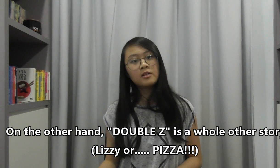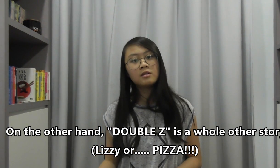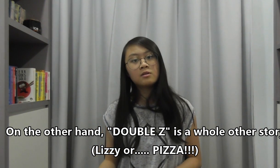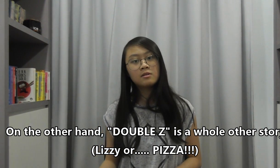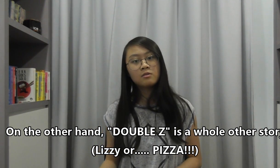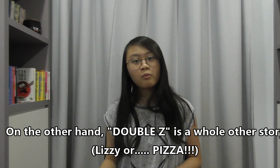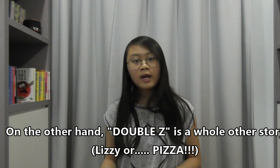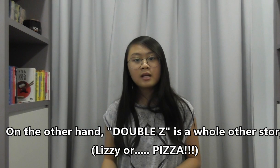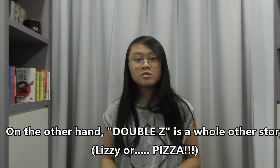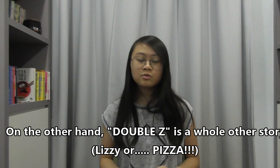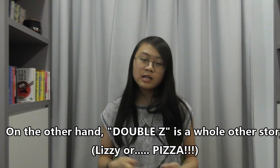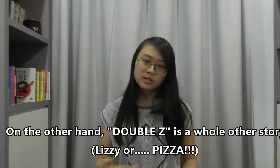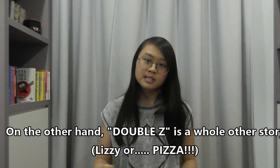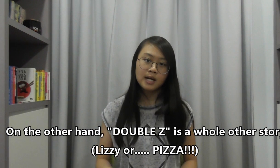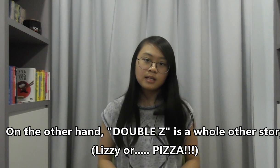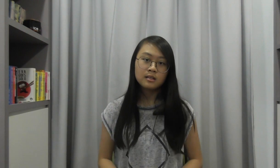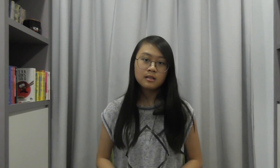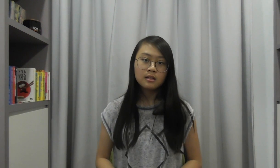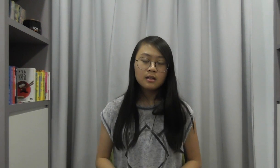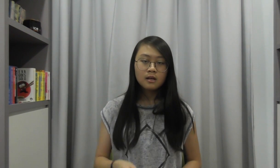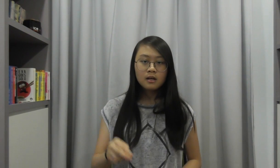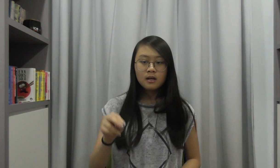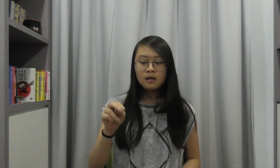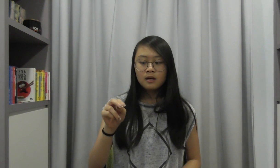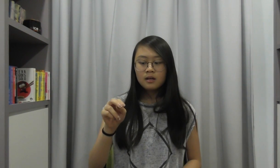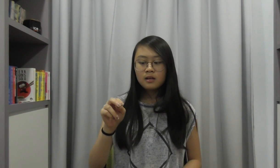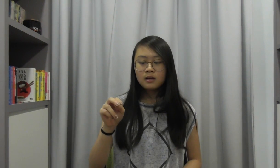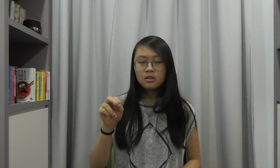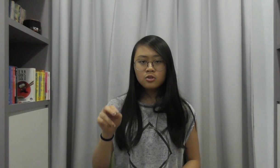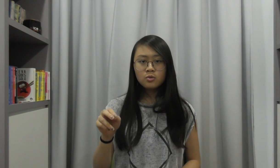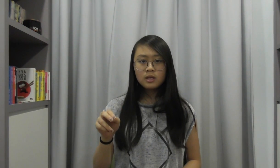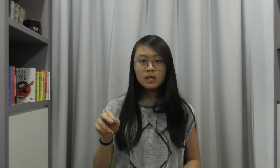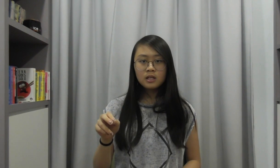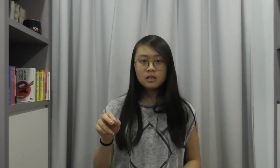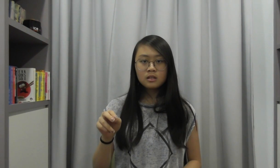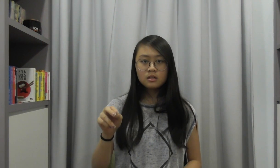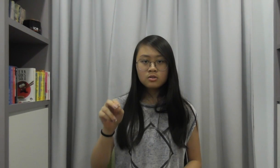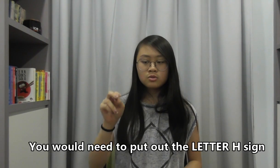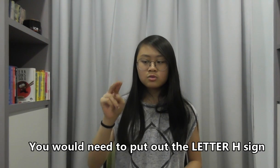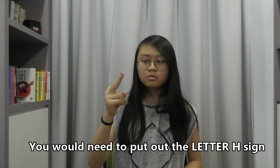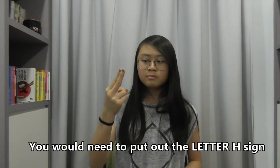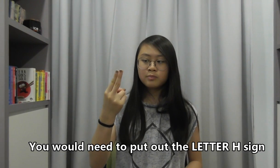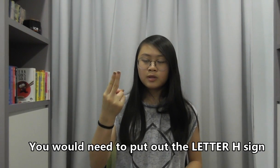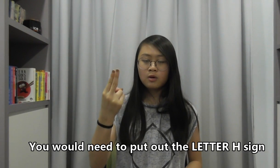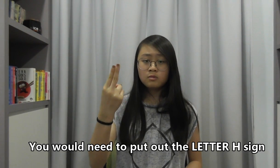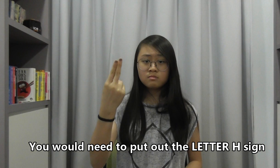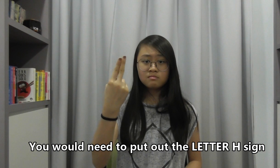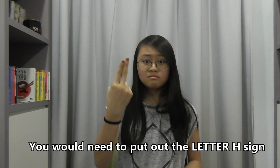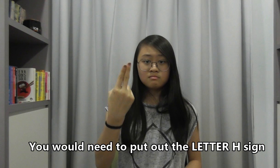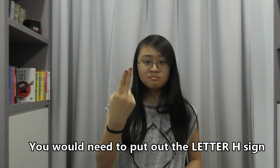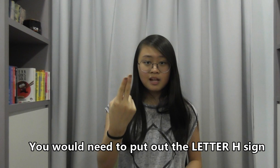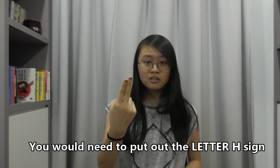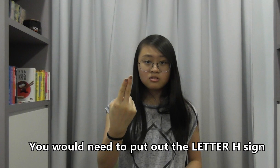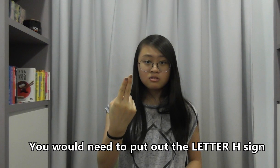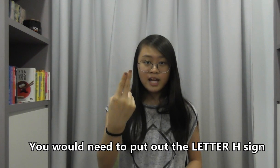different way to actually sign it. You will need to put out letter